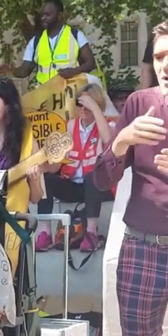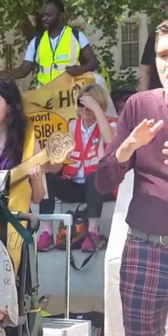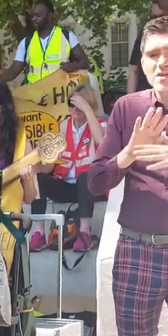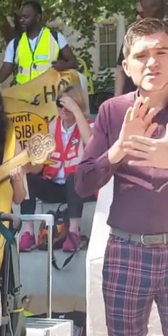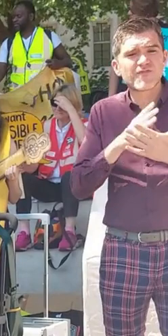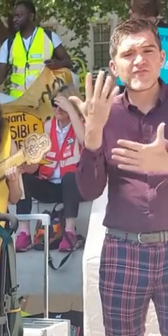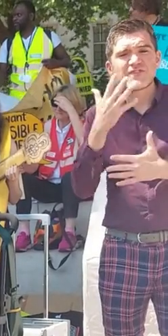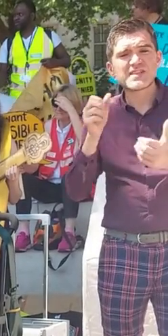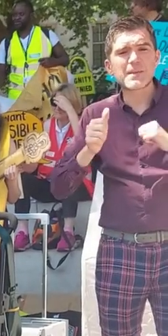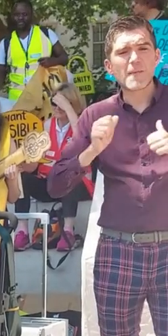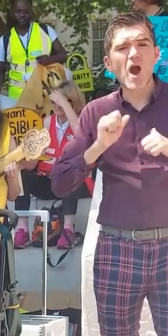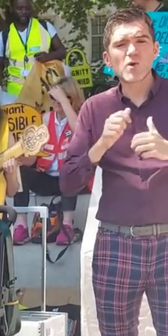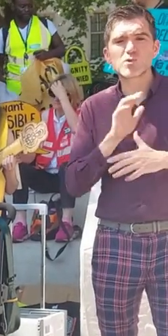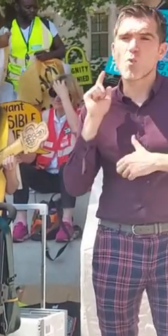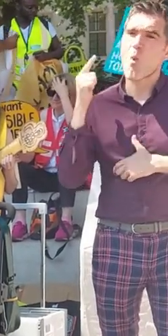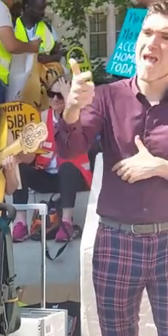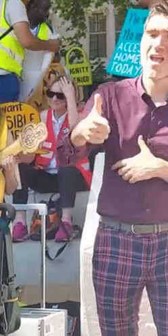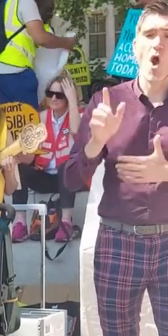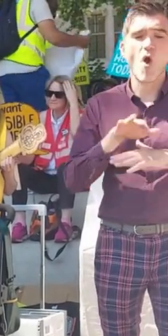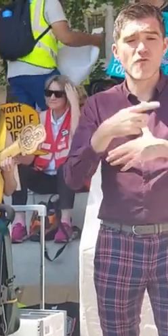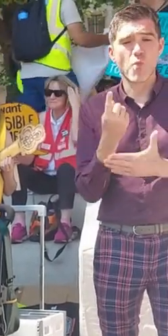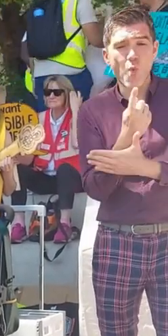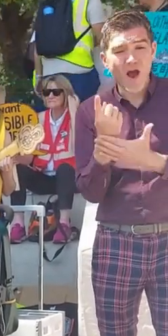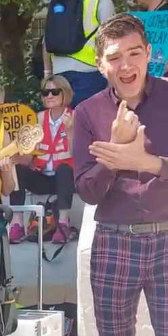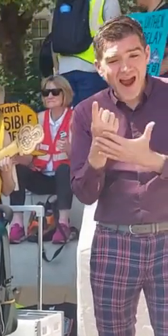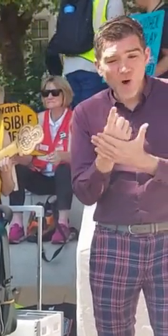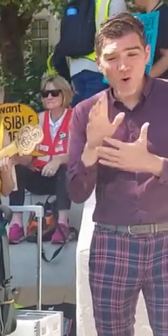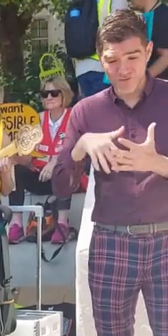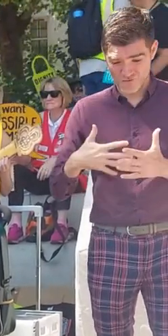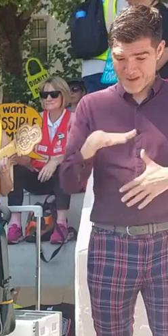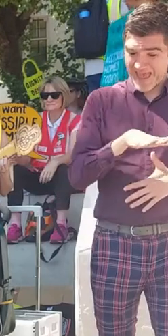an hour by public transport from where I wanted to live.